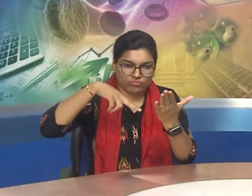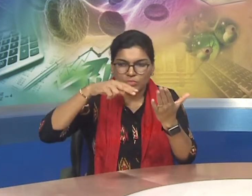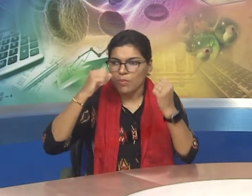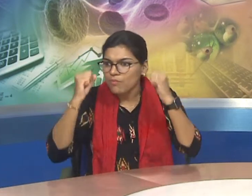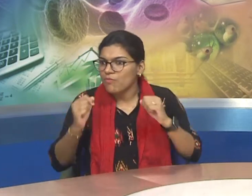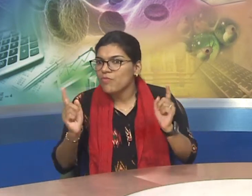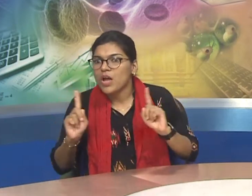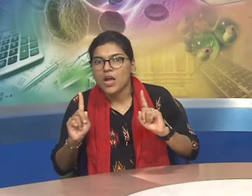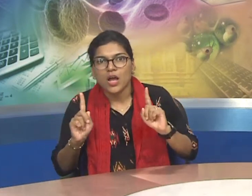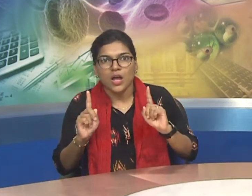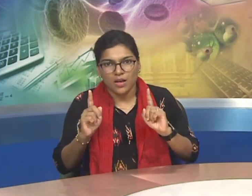user friendliness,